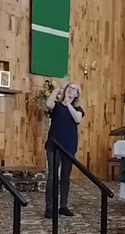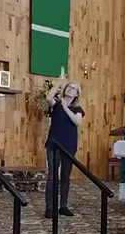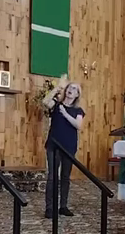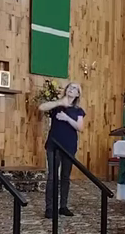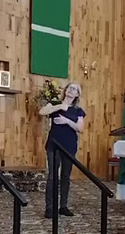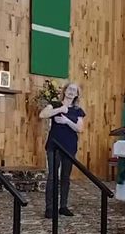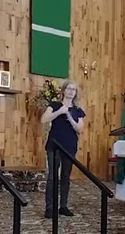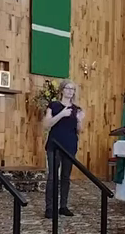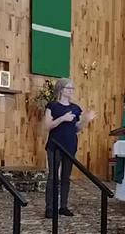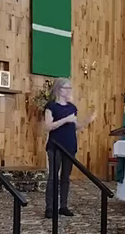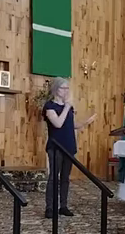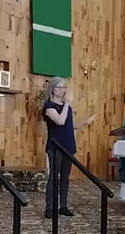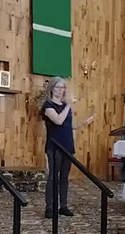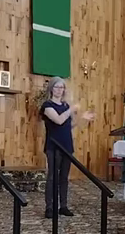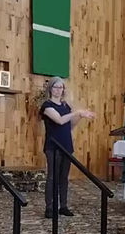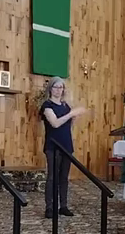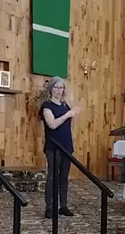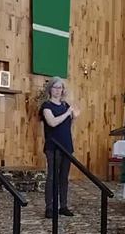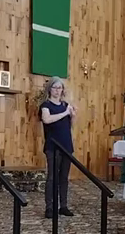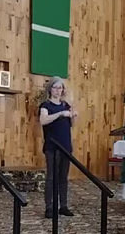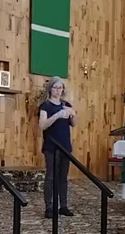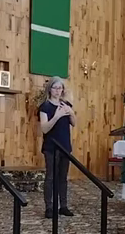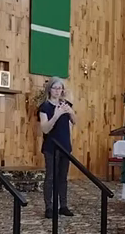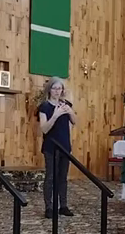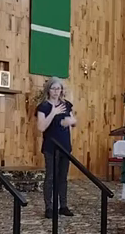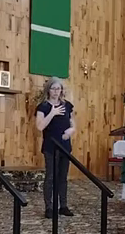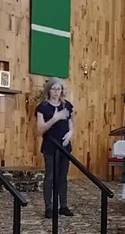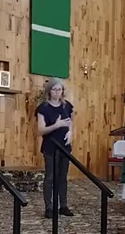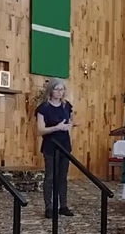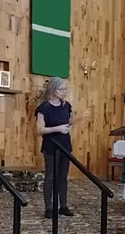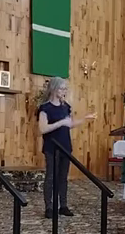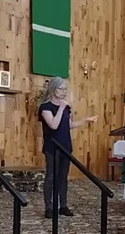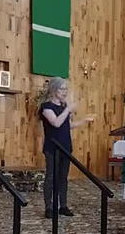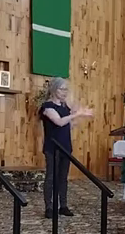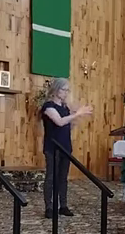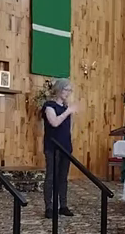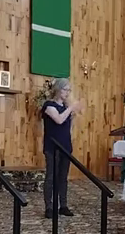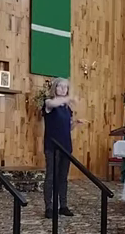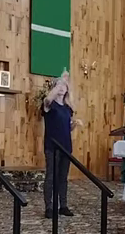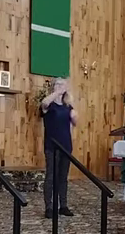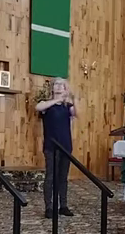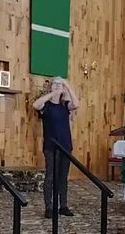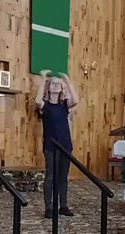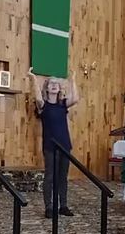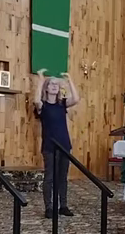say, you don't have to go to confession. You don't even have to go to heaven.